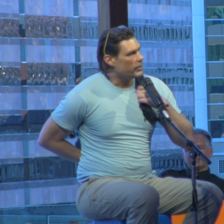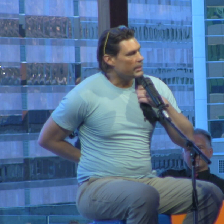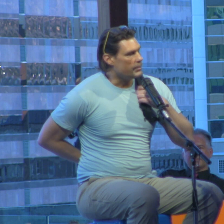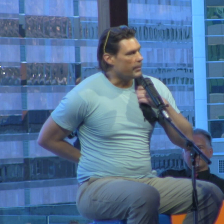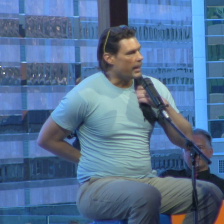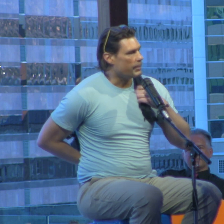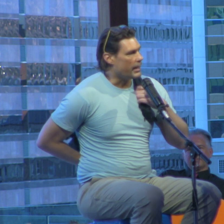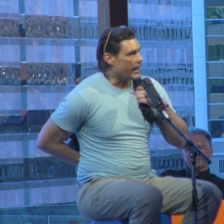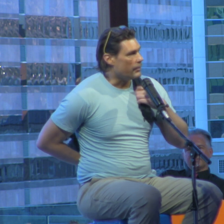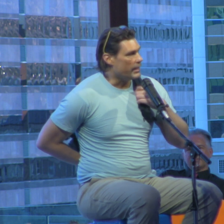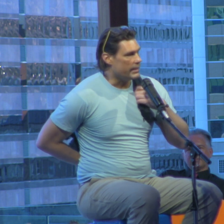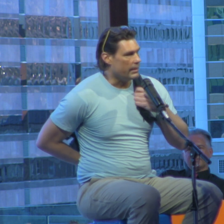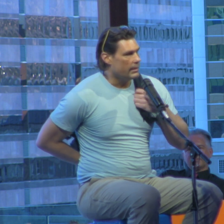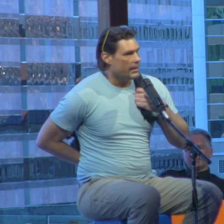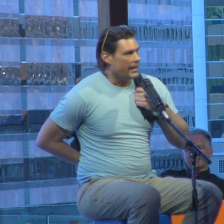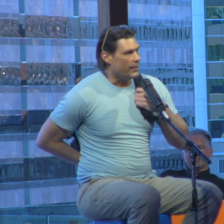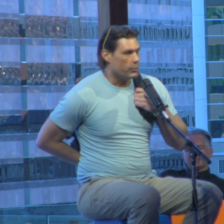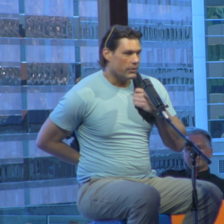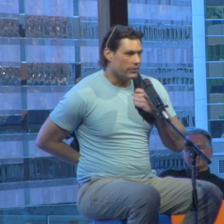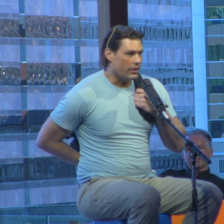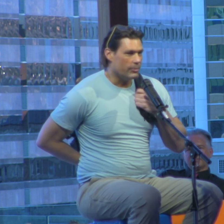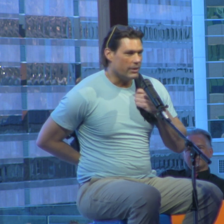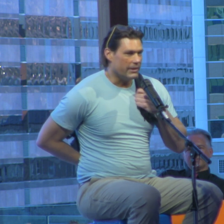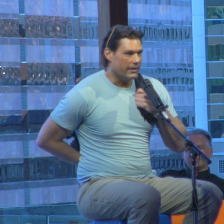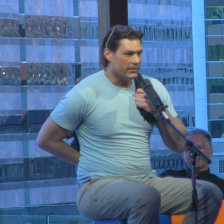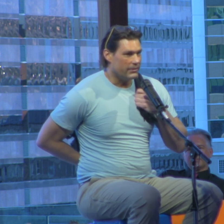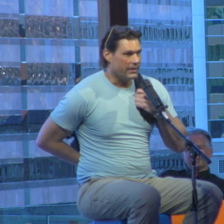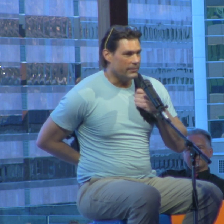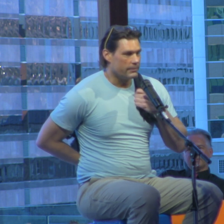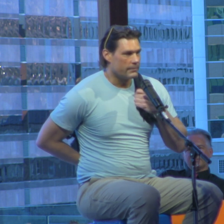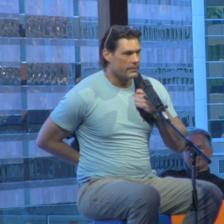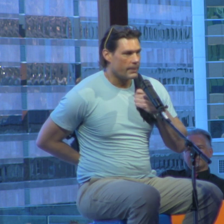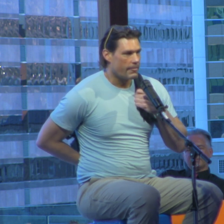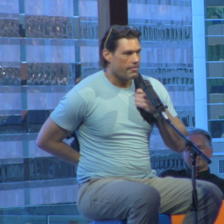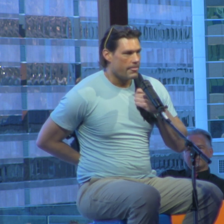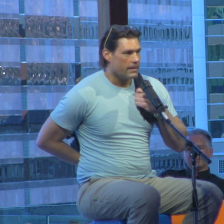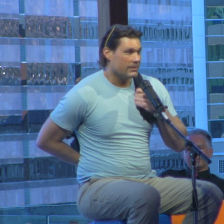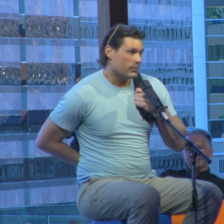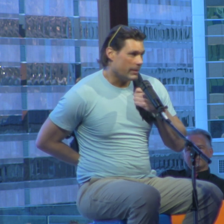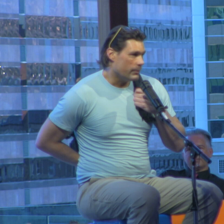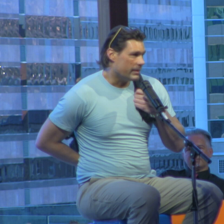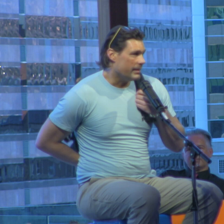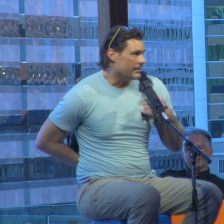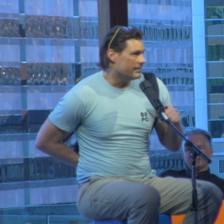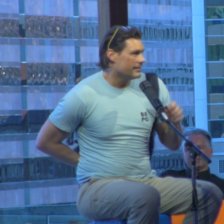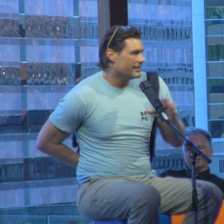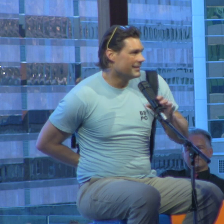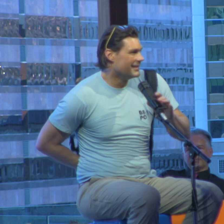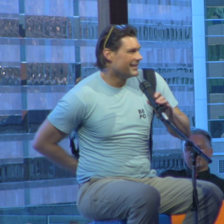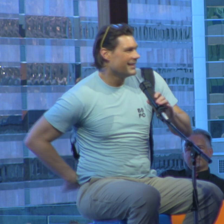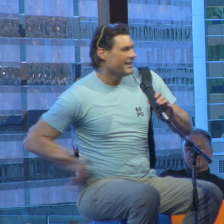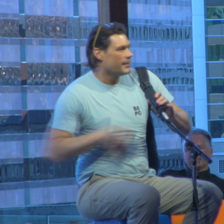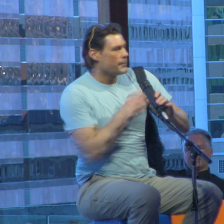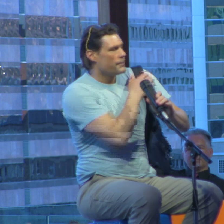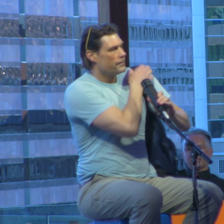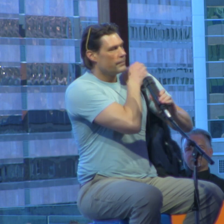had normally in my backpack out that day and put a soccer ball in there instead, because I was playing with kids.